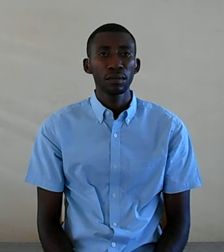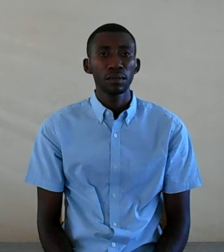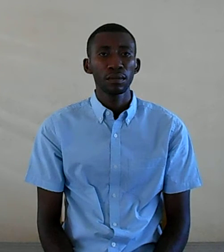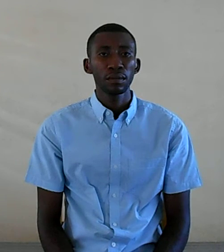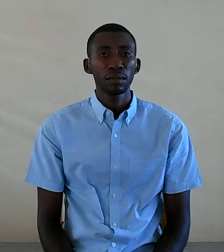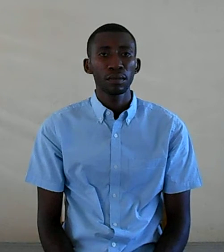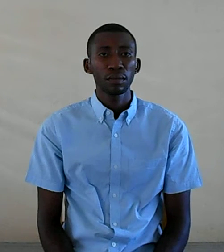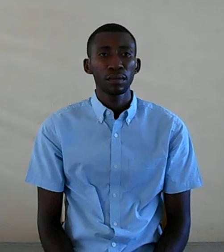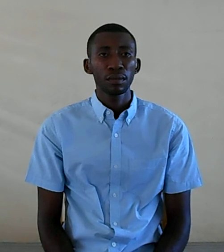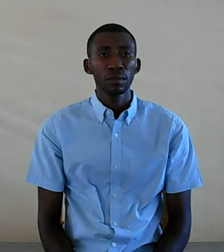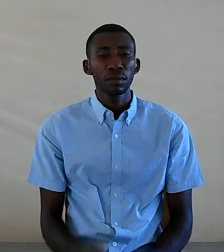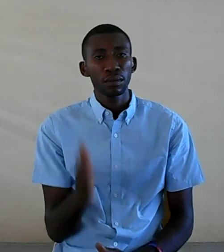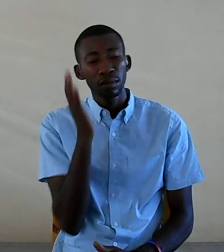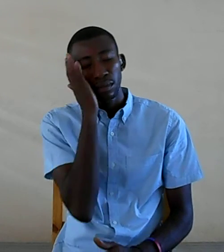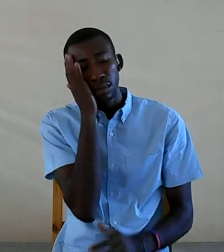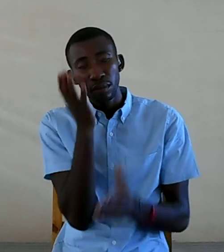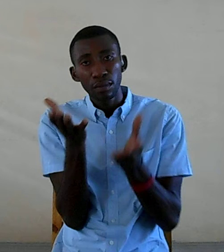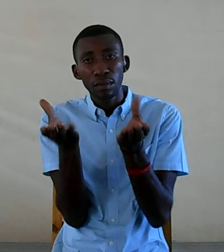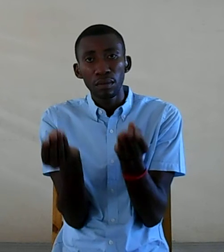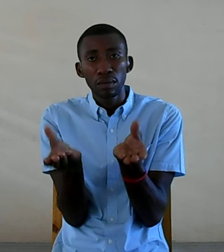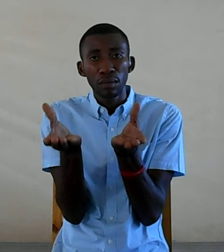Pillow. Oreiller.